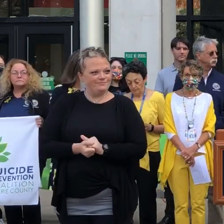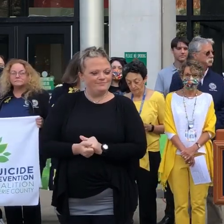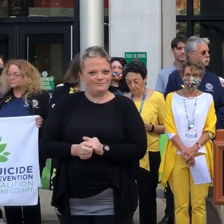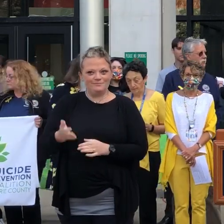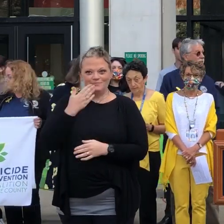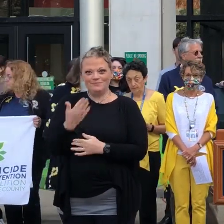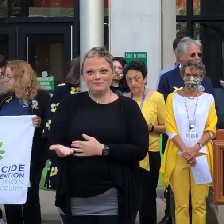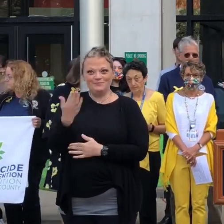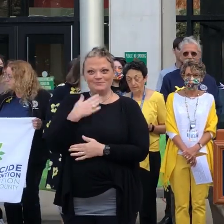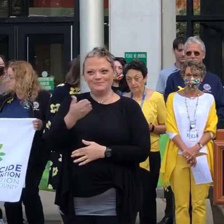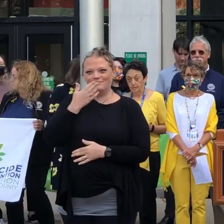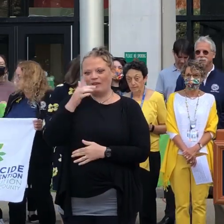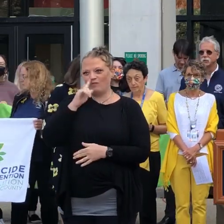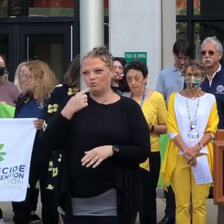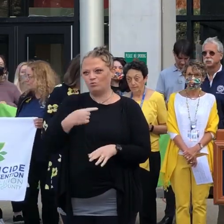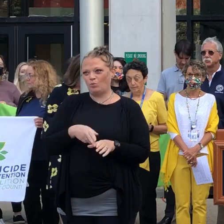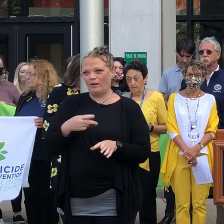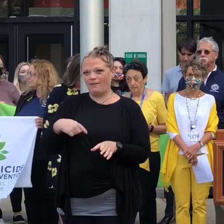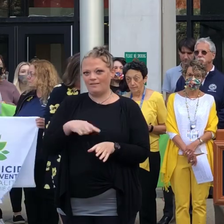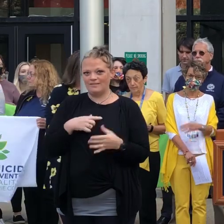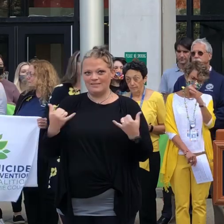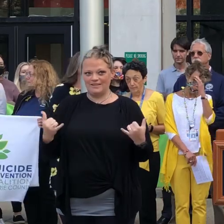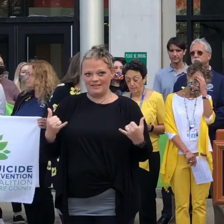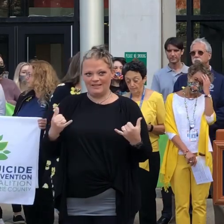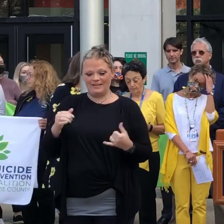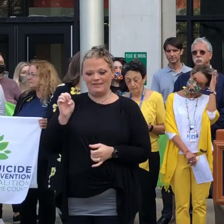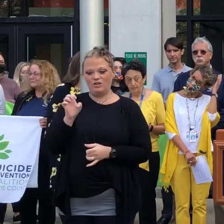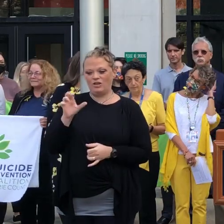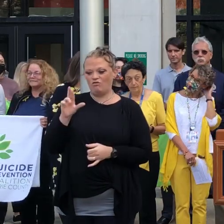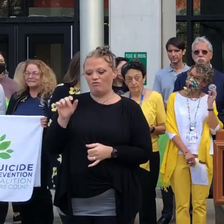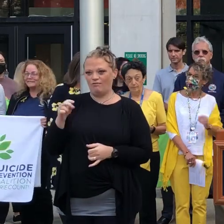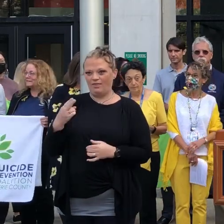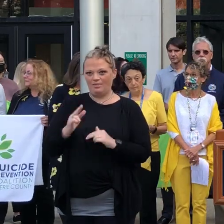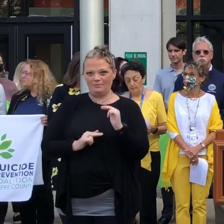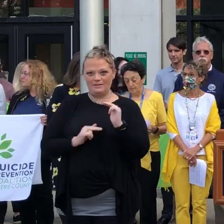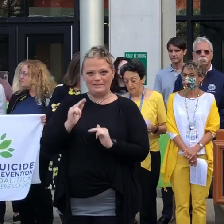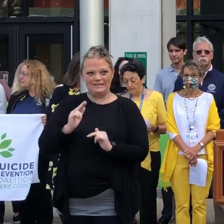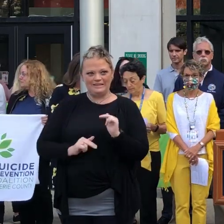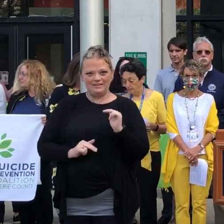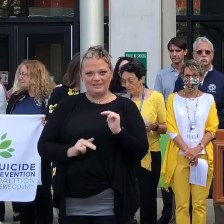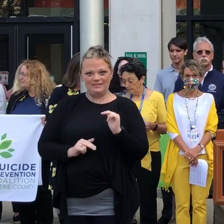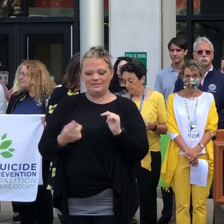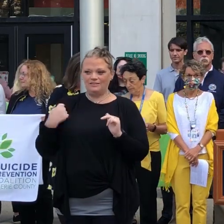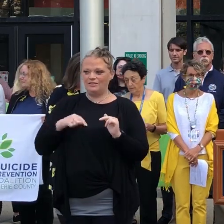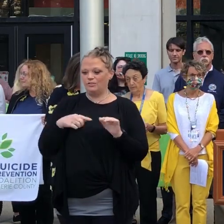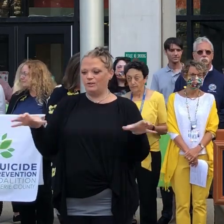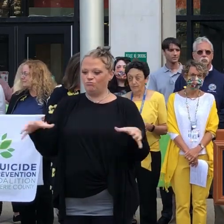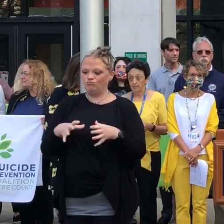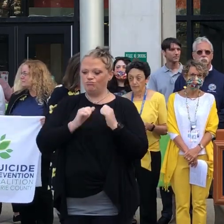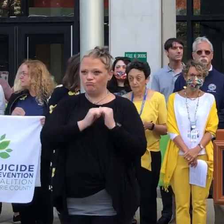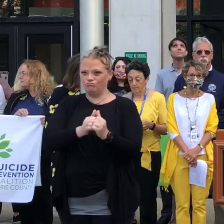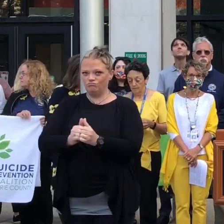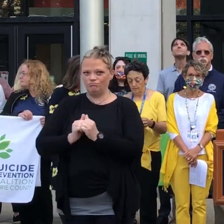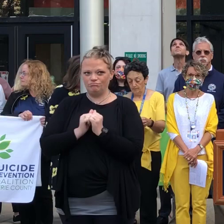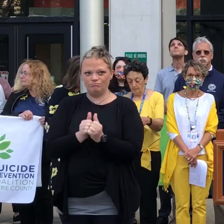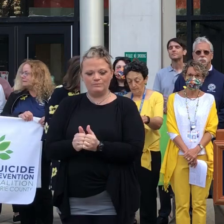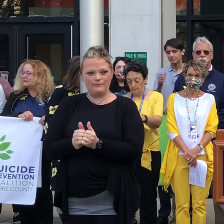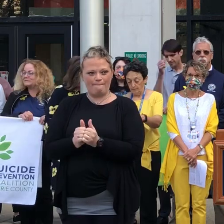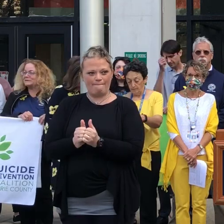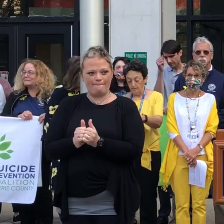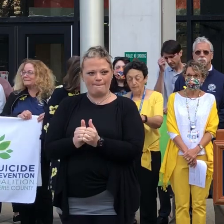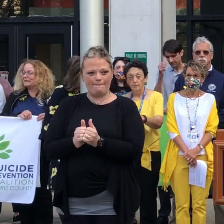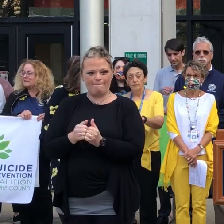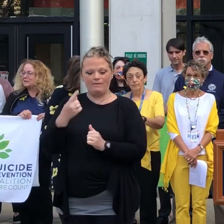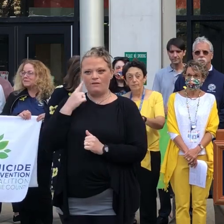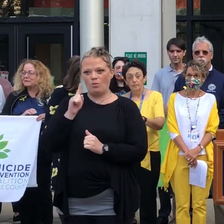Good morning, and thank you for joining us here today at the Erie County Rath Building as we come together